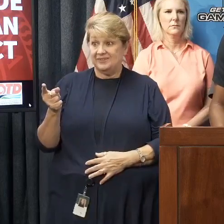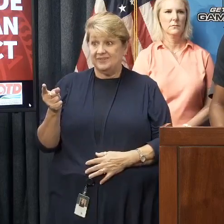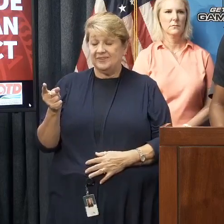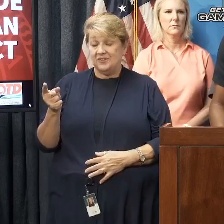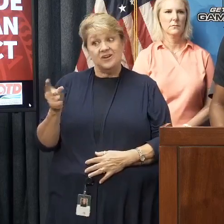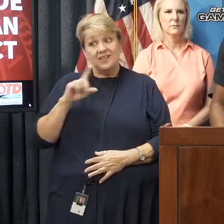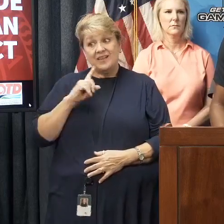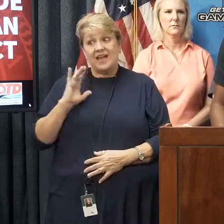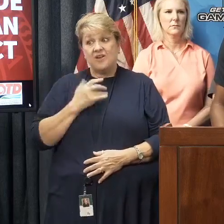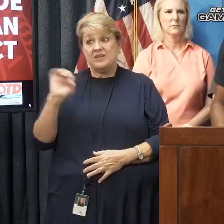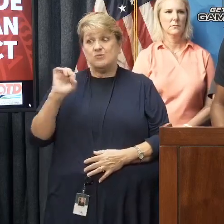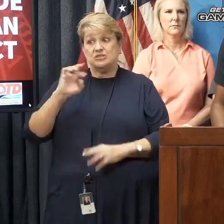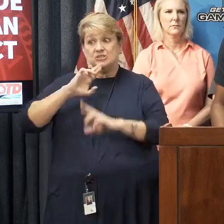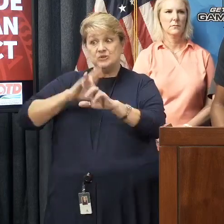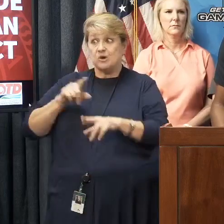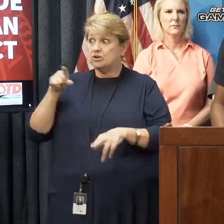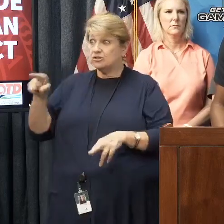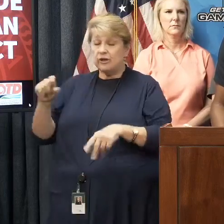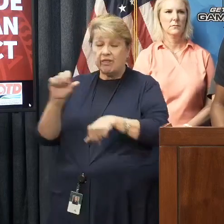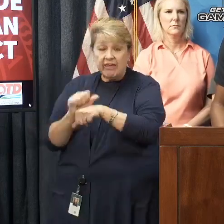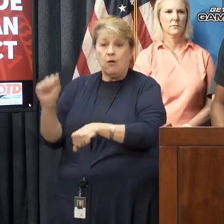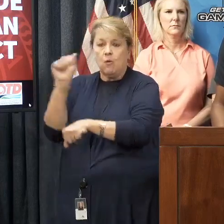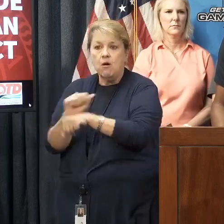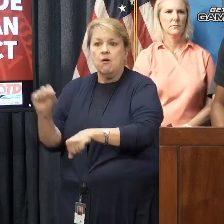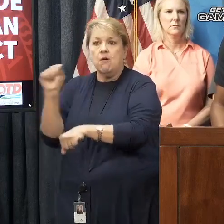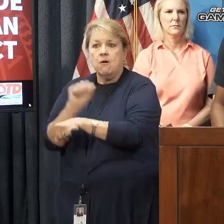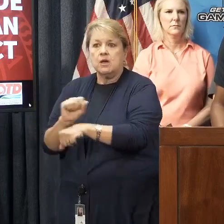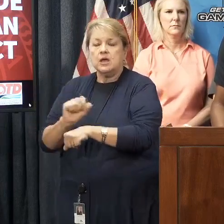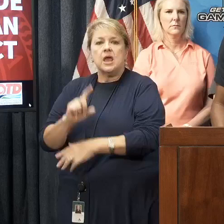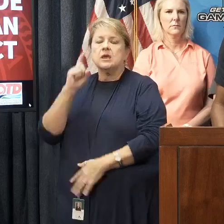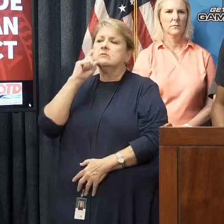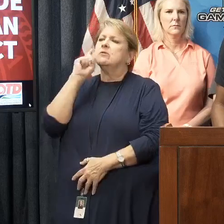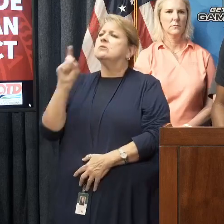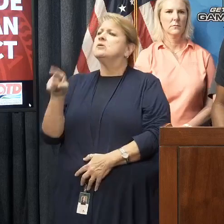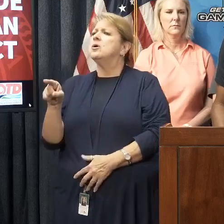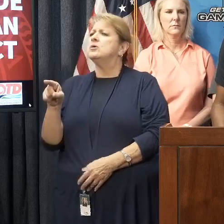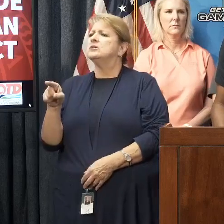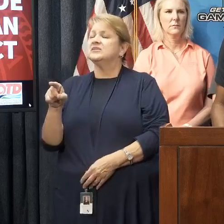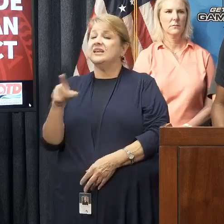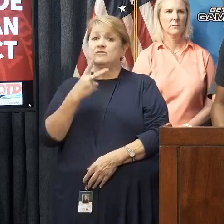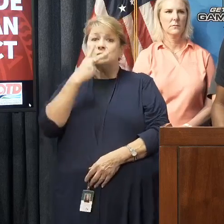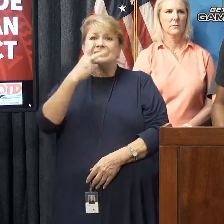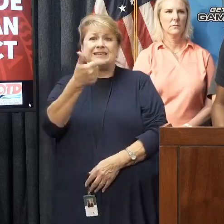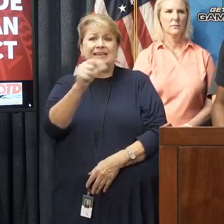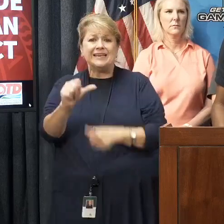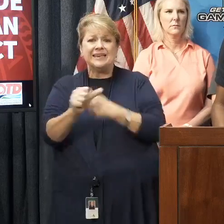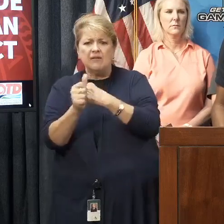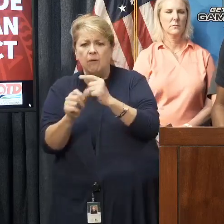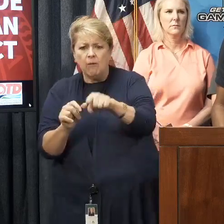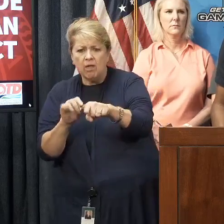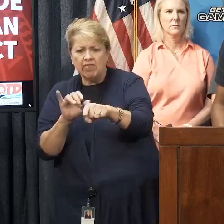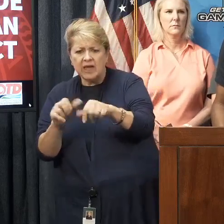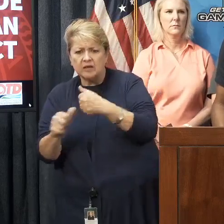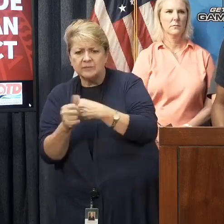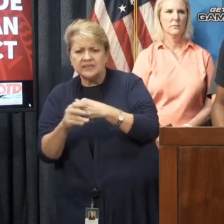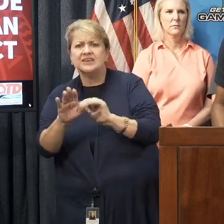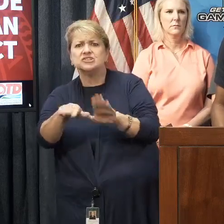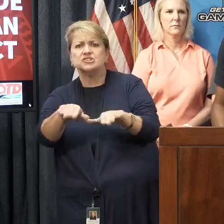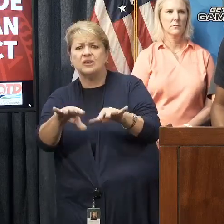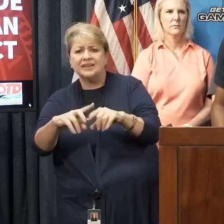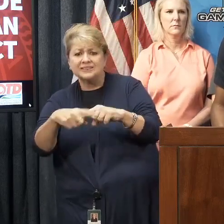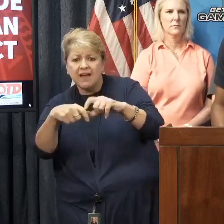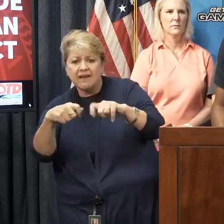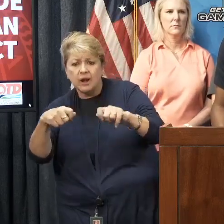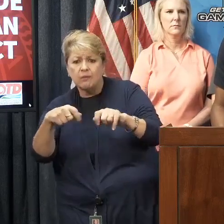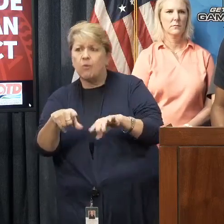our emergency responders are out there. And as you discover any incidents, any hazards or such, report it so that we can